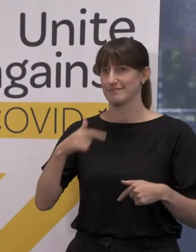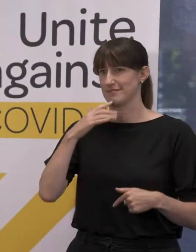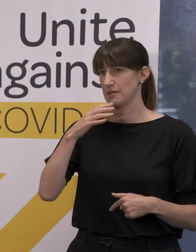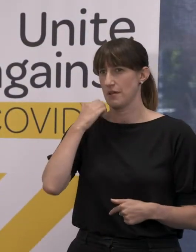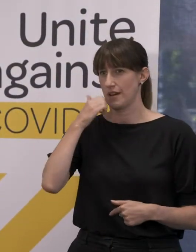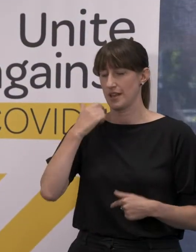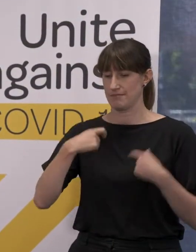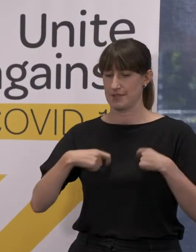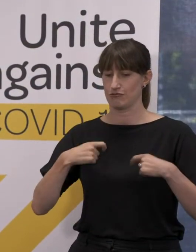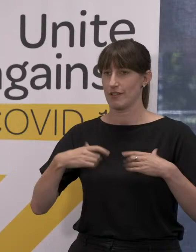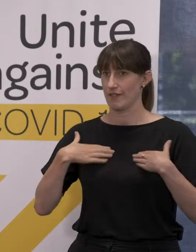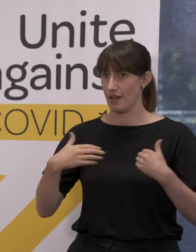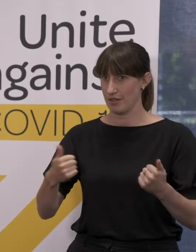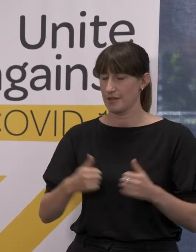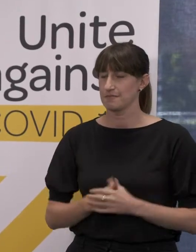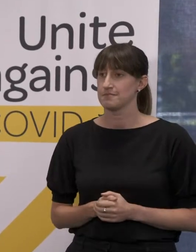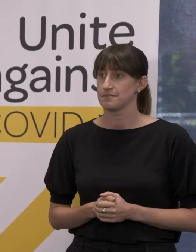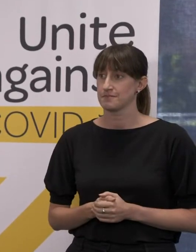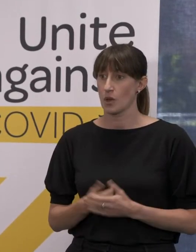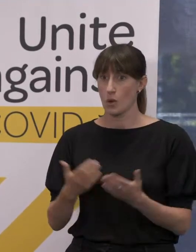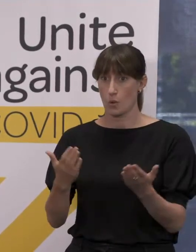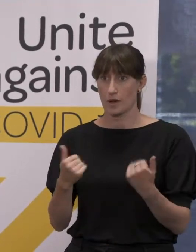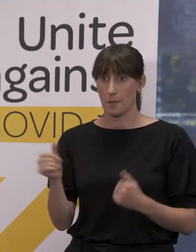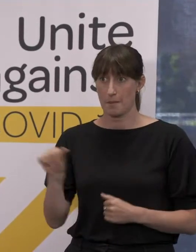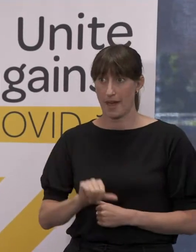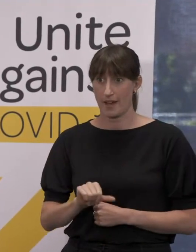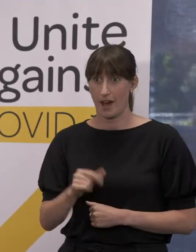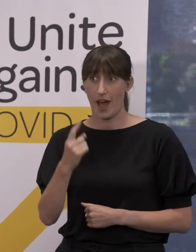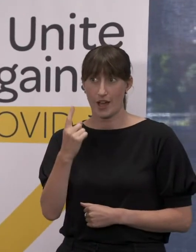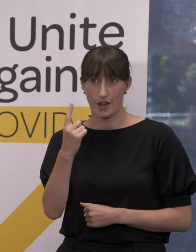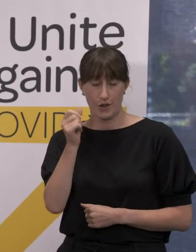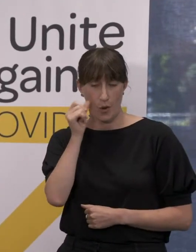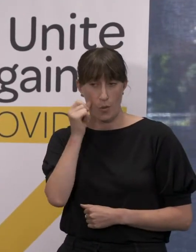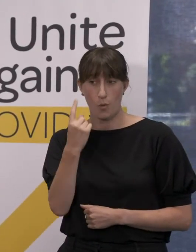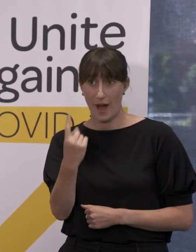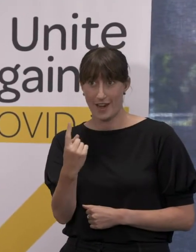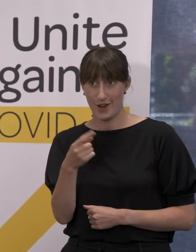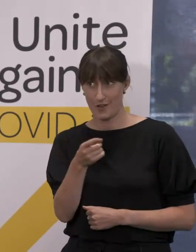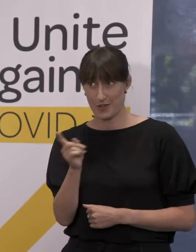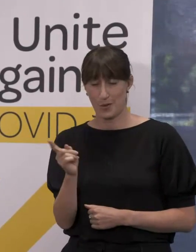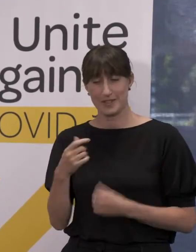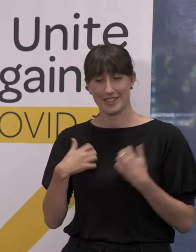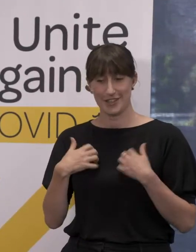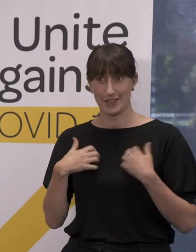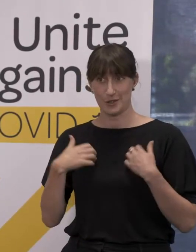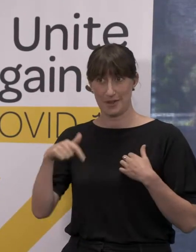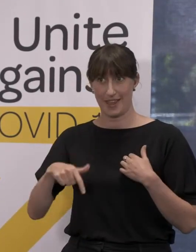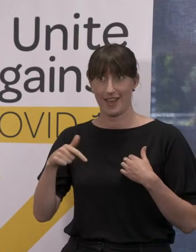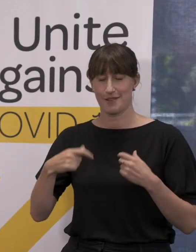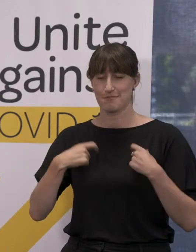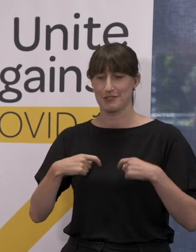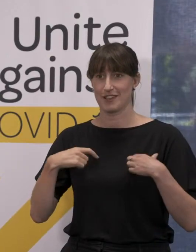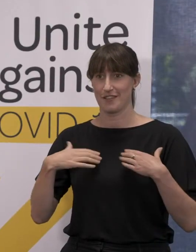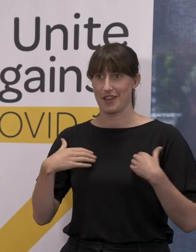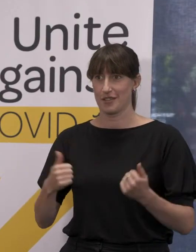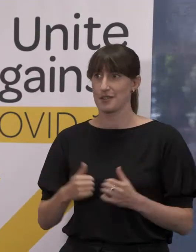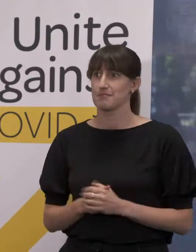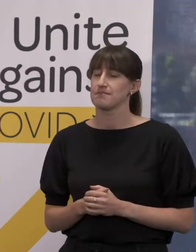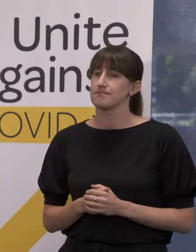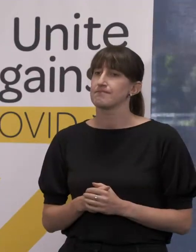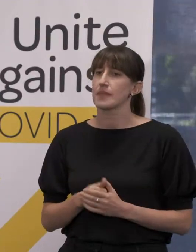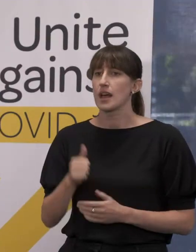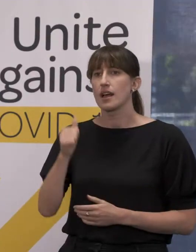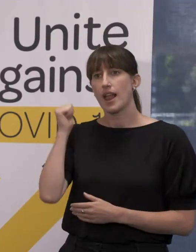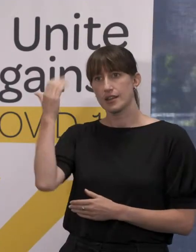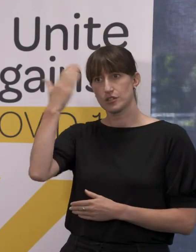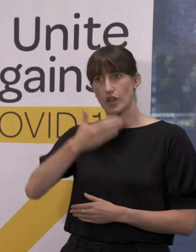Welcome back. Here, I know at least one of you is excited to be up at the Ministry of Health this afternoon. Last night we were informed of